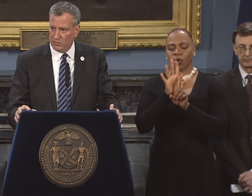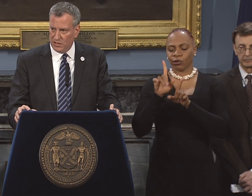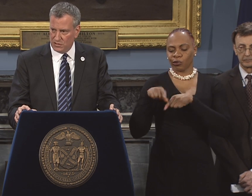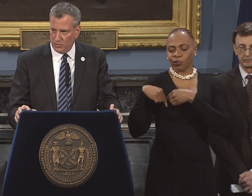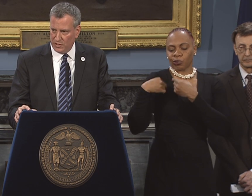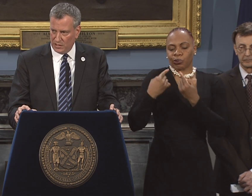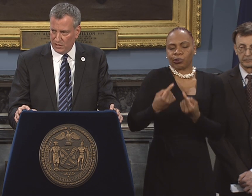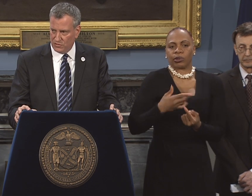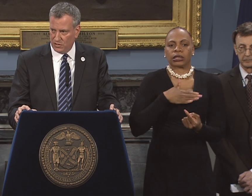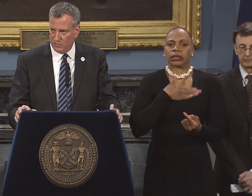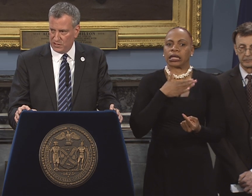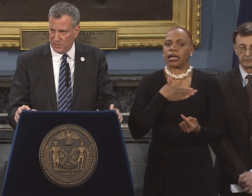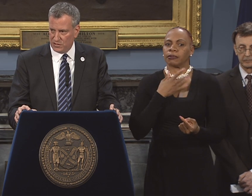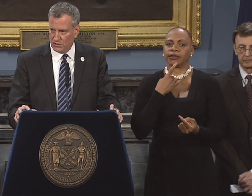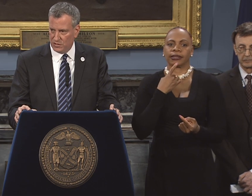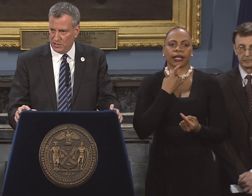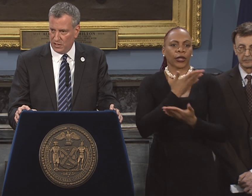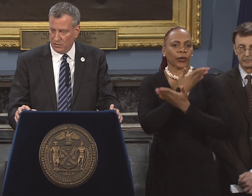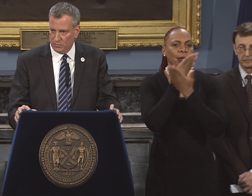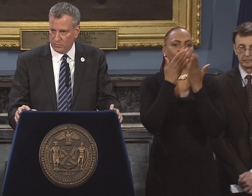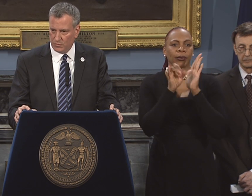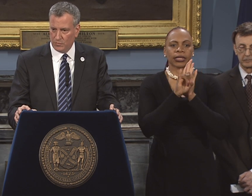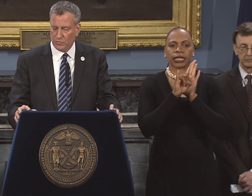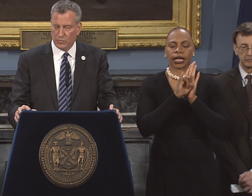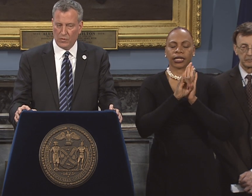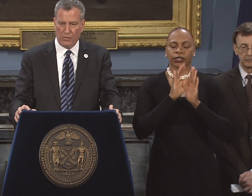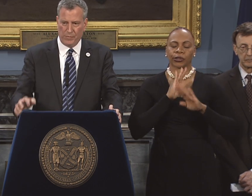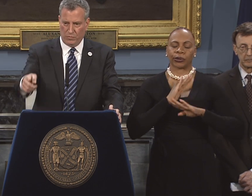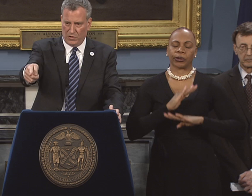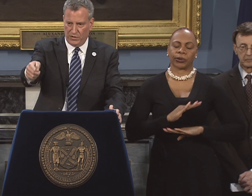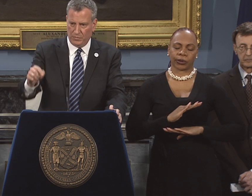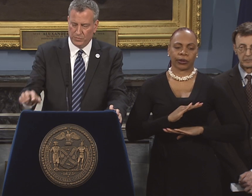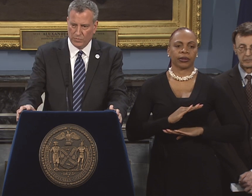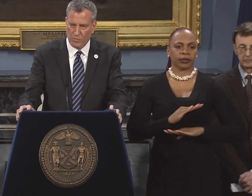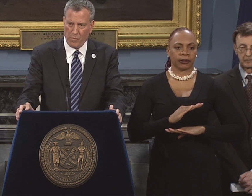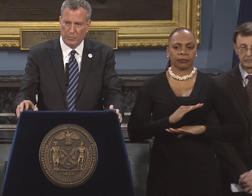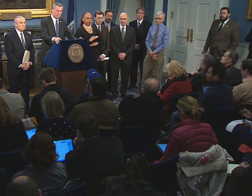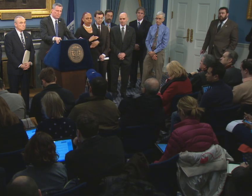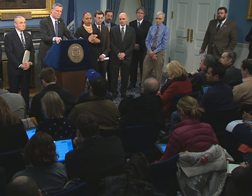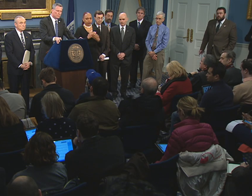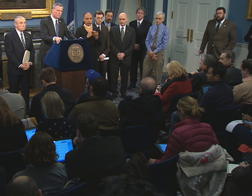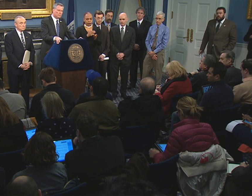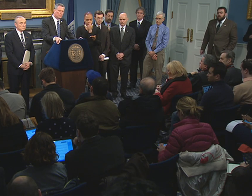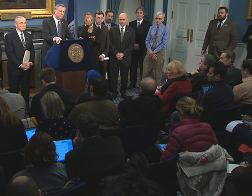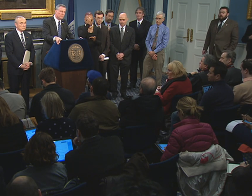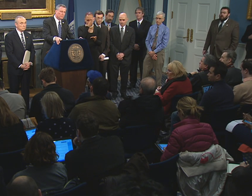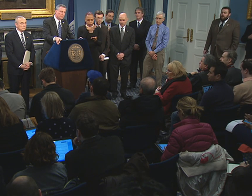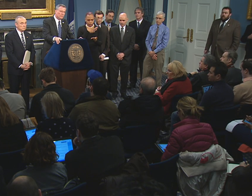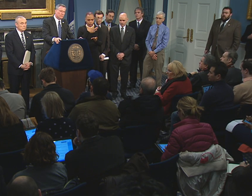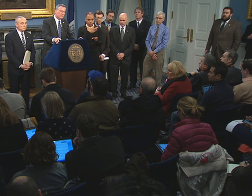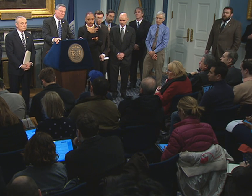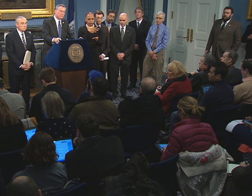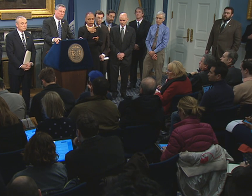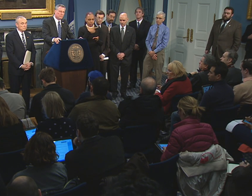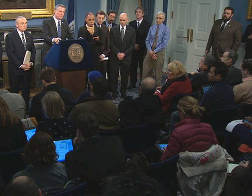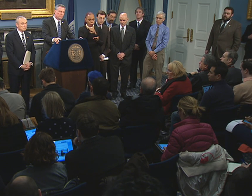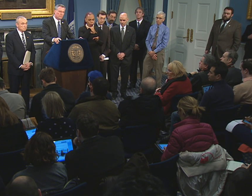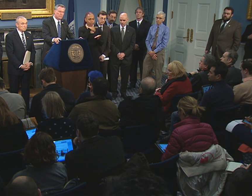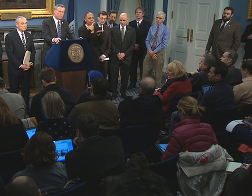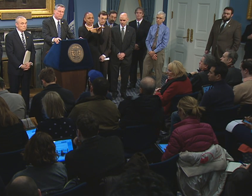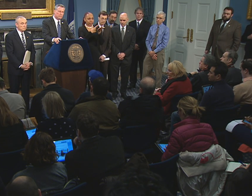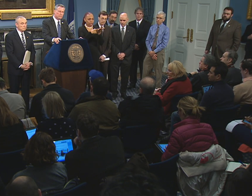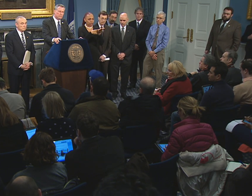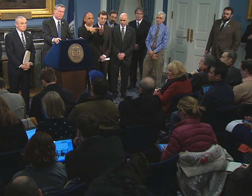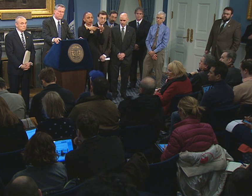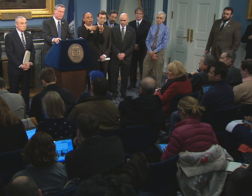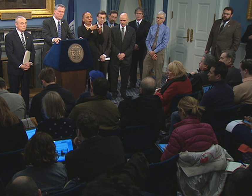to say there is no indication of asbestos in the air. Rafael. We've been talking about what happened